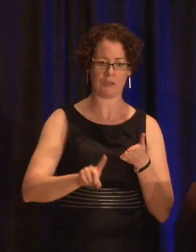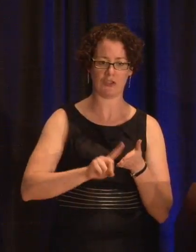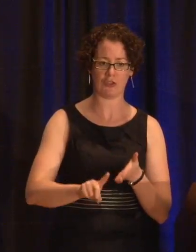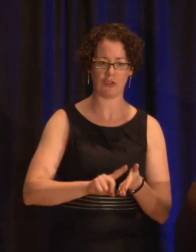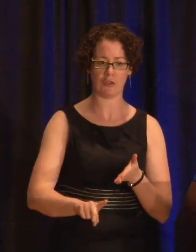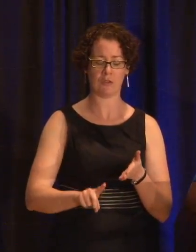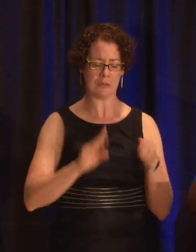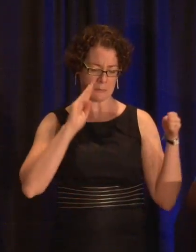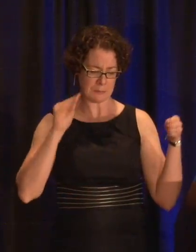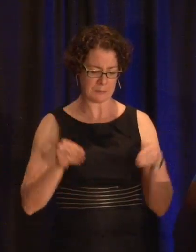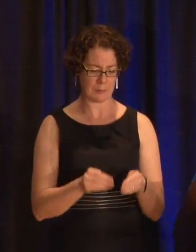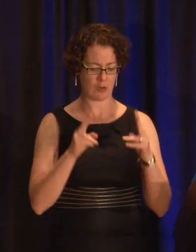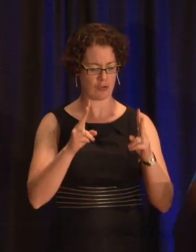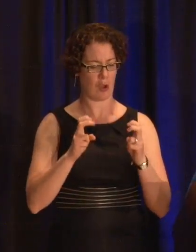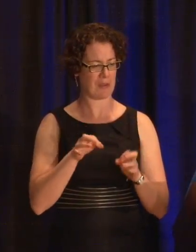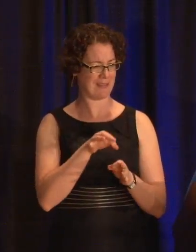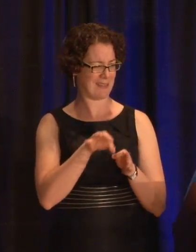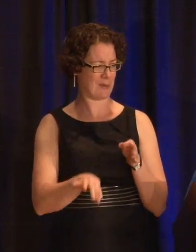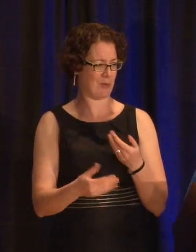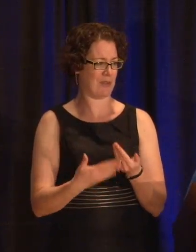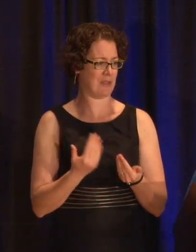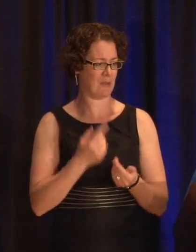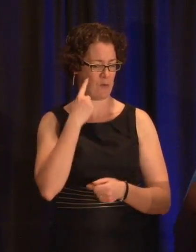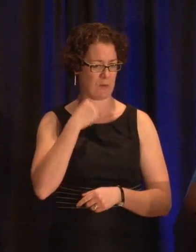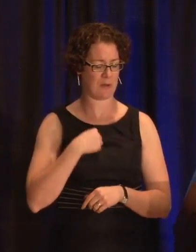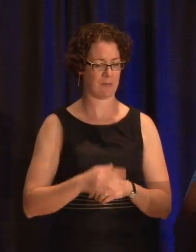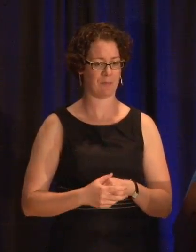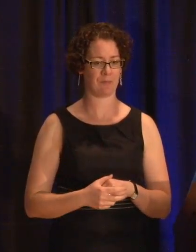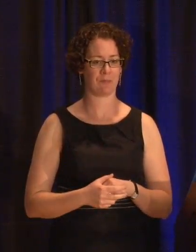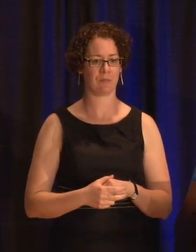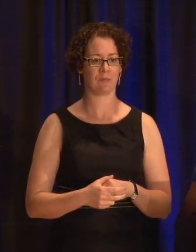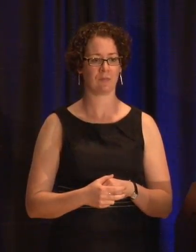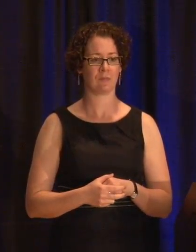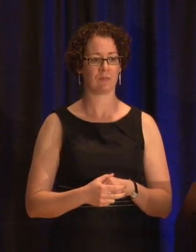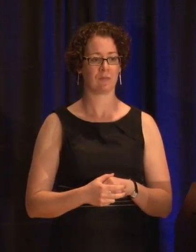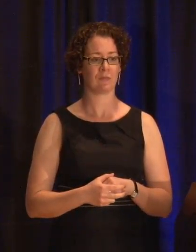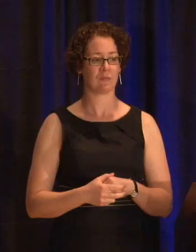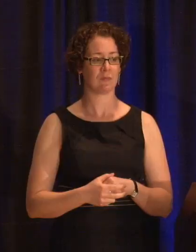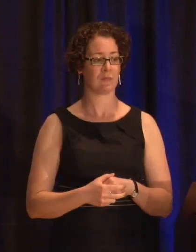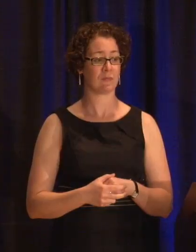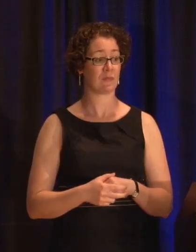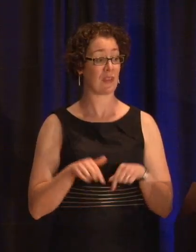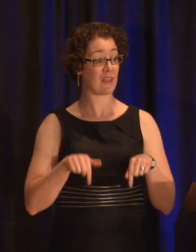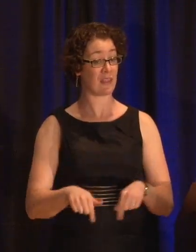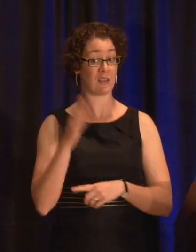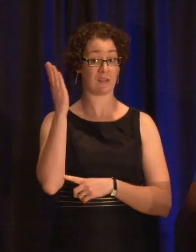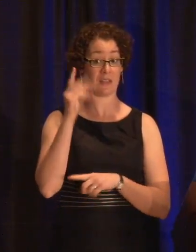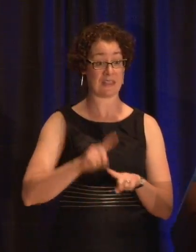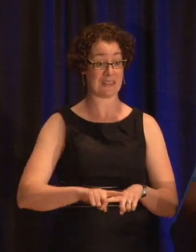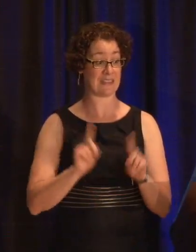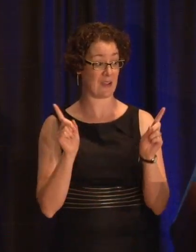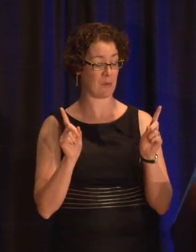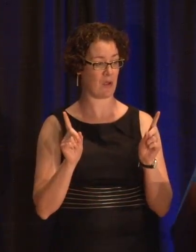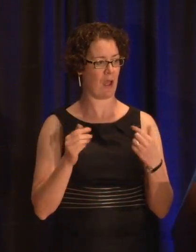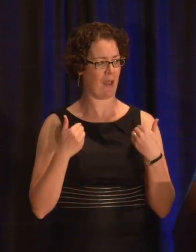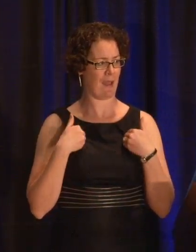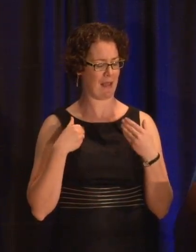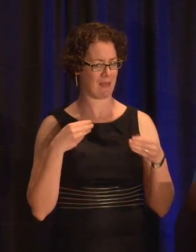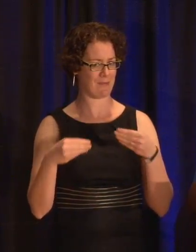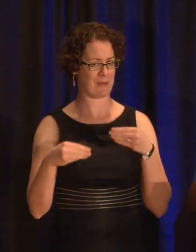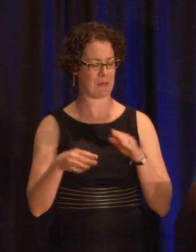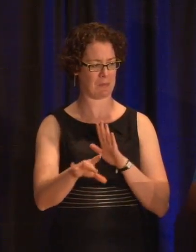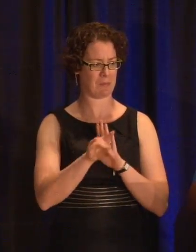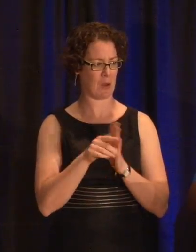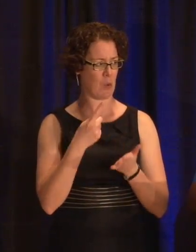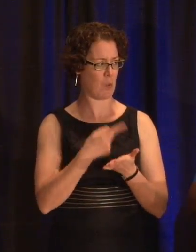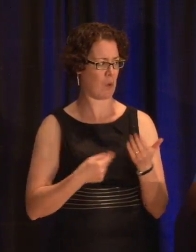narrowing down topics was a relatively simple task. What makes this address different is I was given the freedom to choose